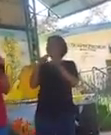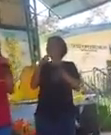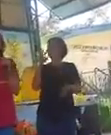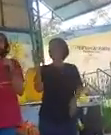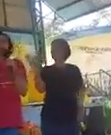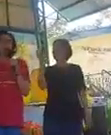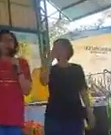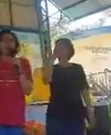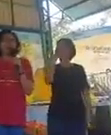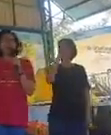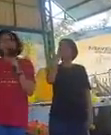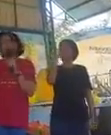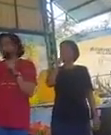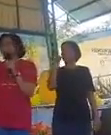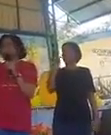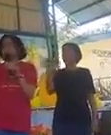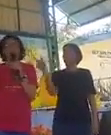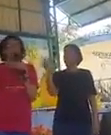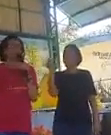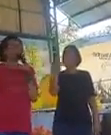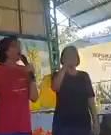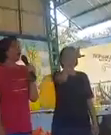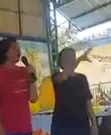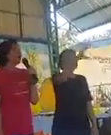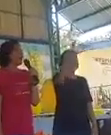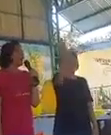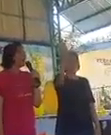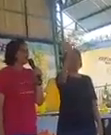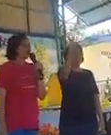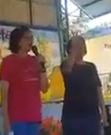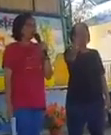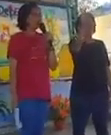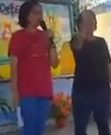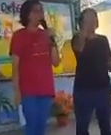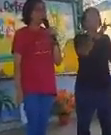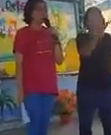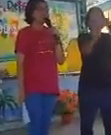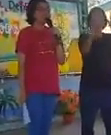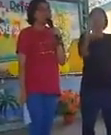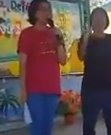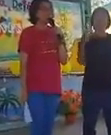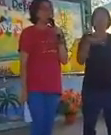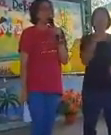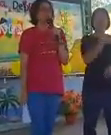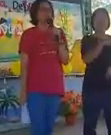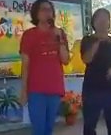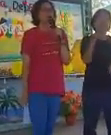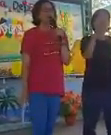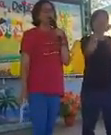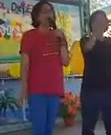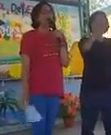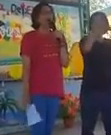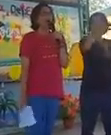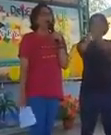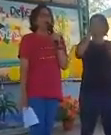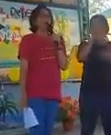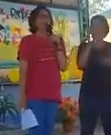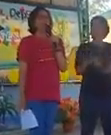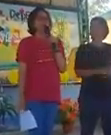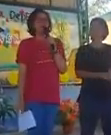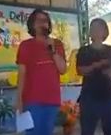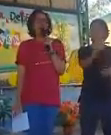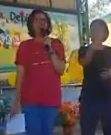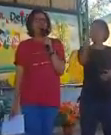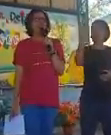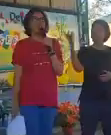we are Christ Commission Fellowship Silent Praise Ministry. Okay?